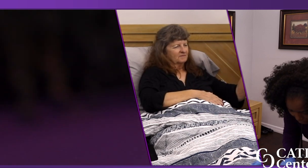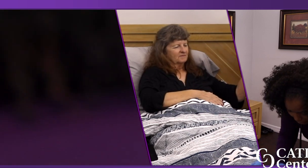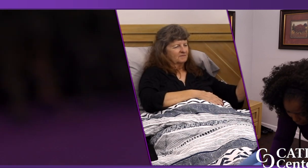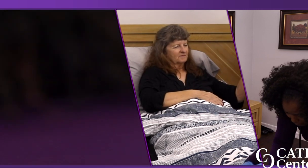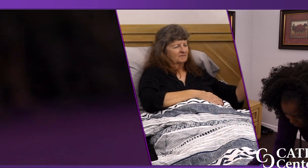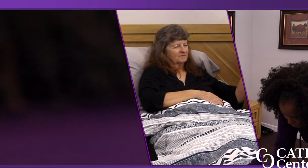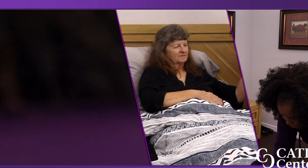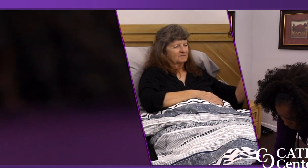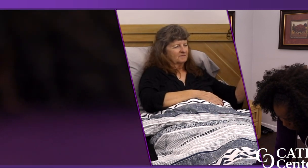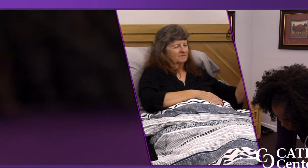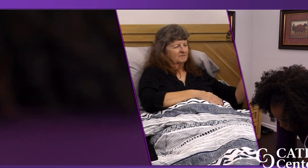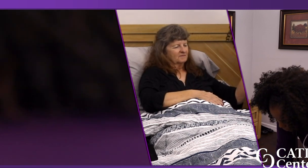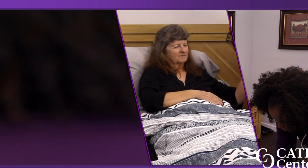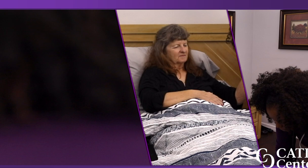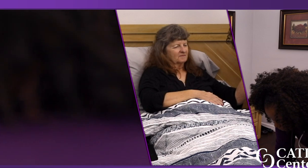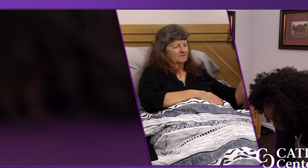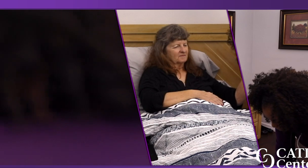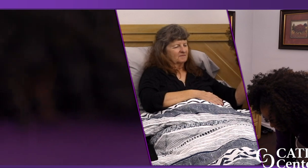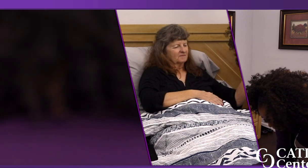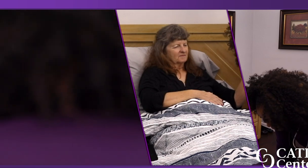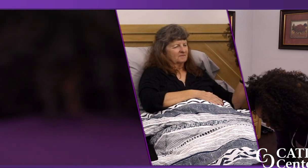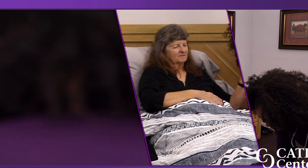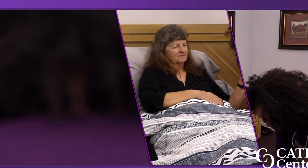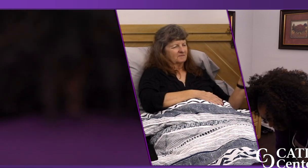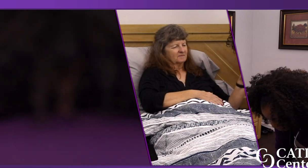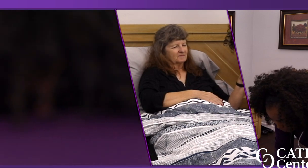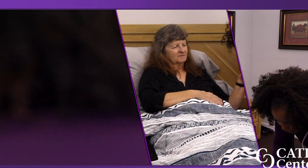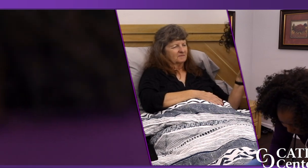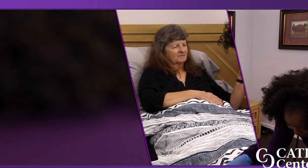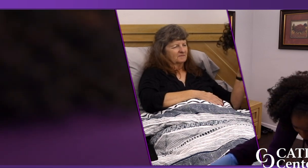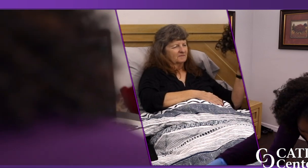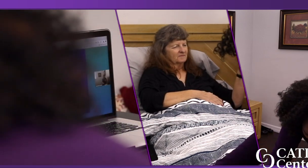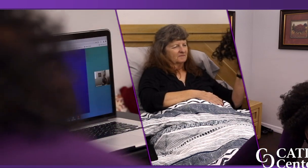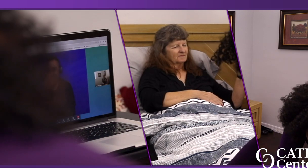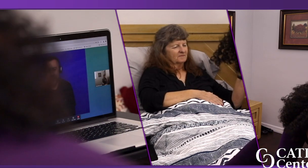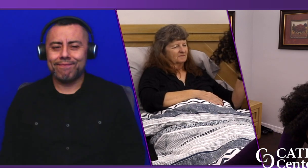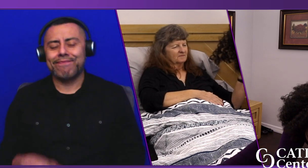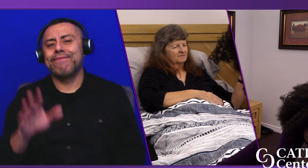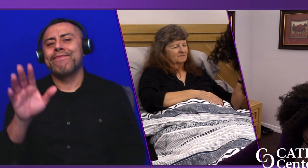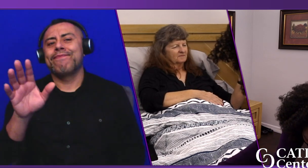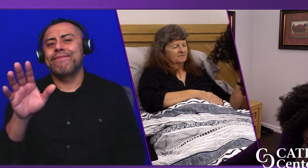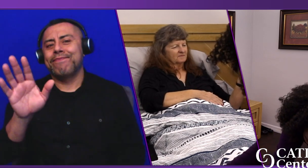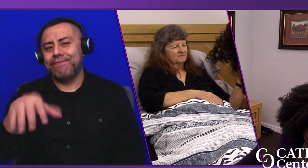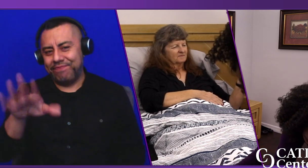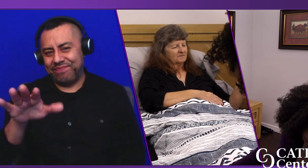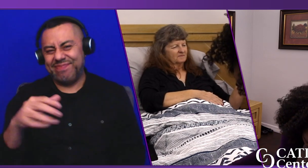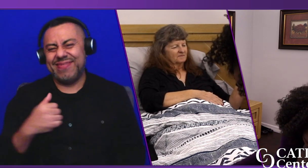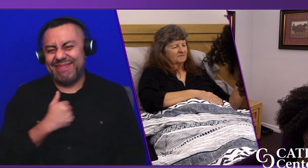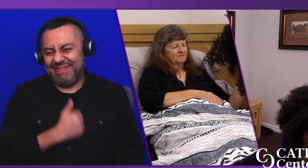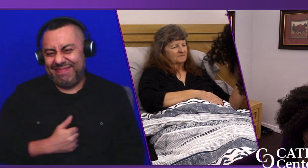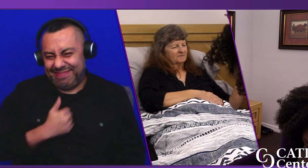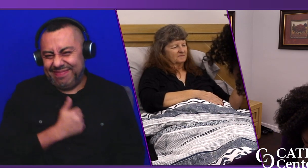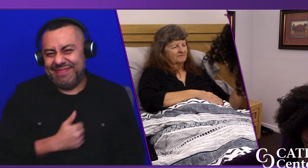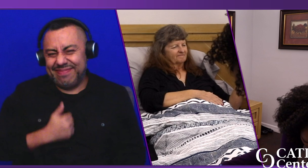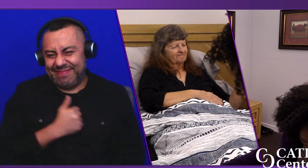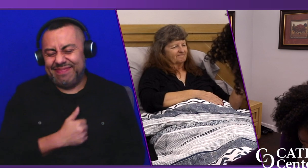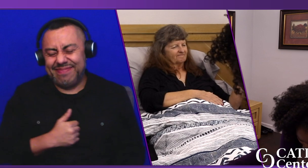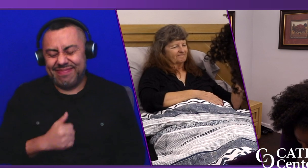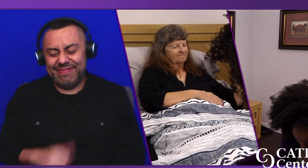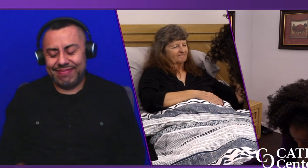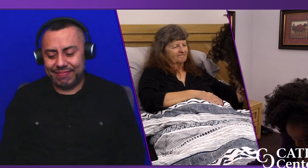"Looks like she's still looking for the cover, trying to find it." "I do apologize."